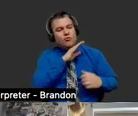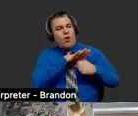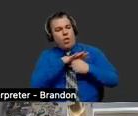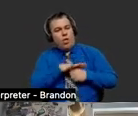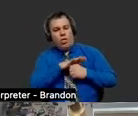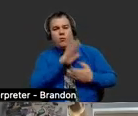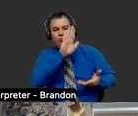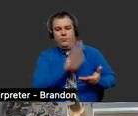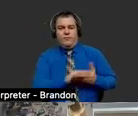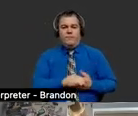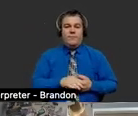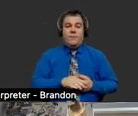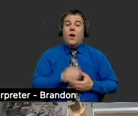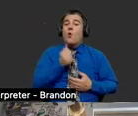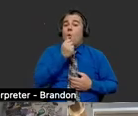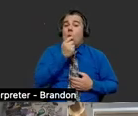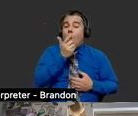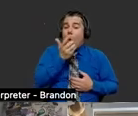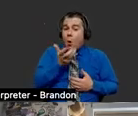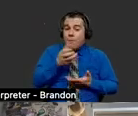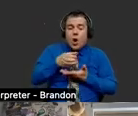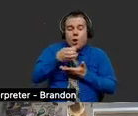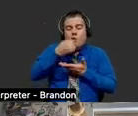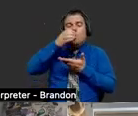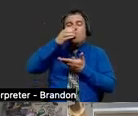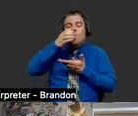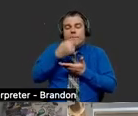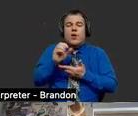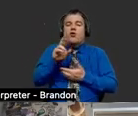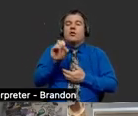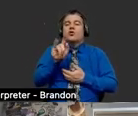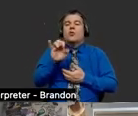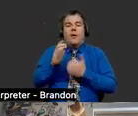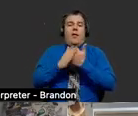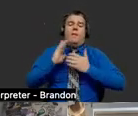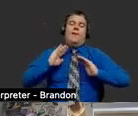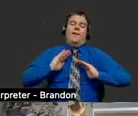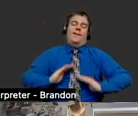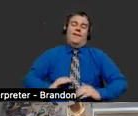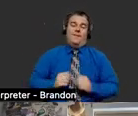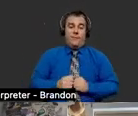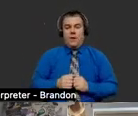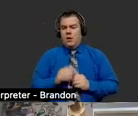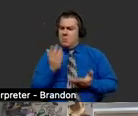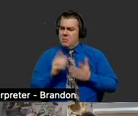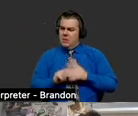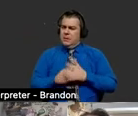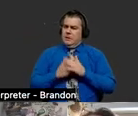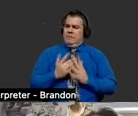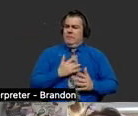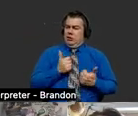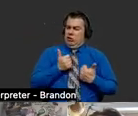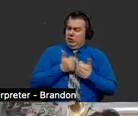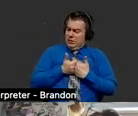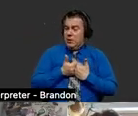Sipping on a warm cup of Restore is the perfect way to wind down at the end of the day. Initially, the reset might feel challenging, but it's important to note